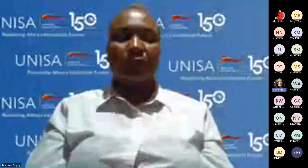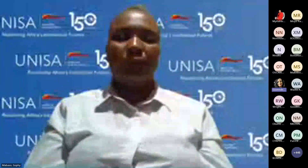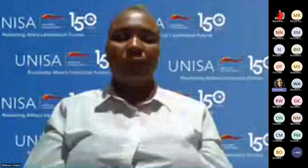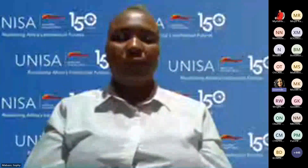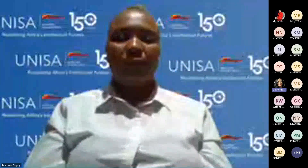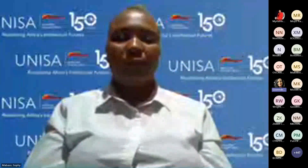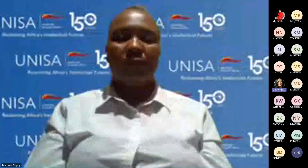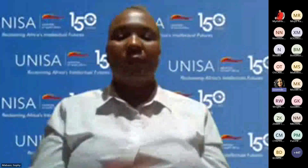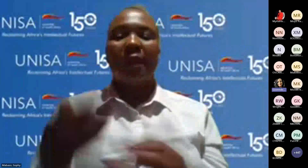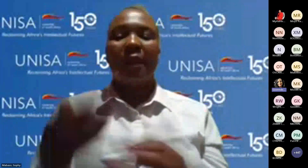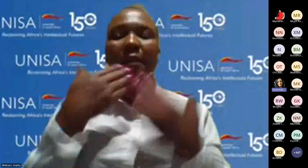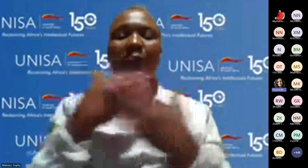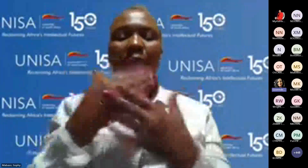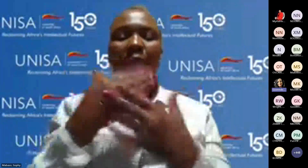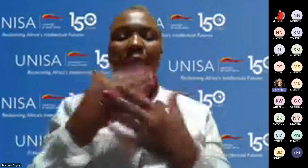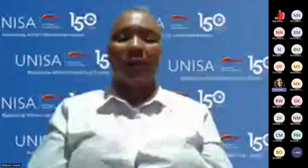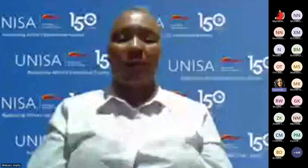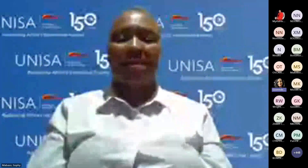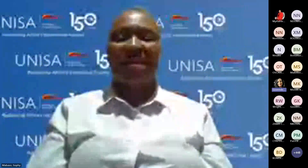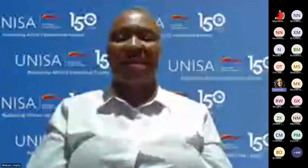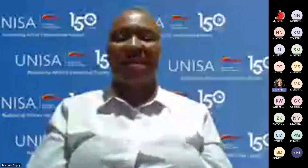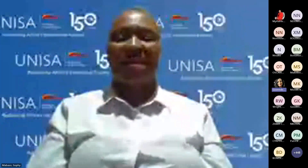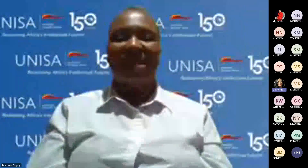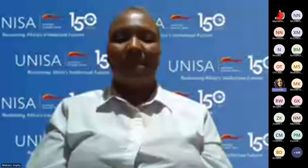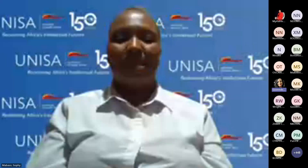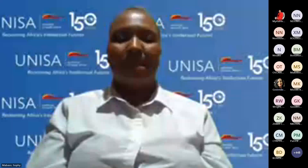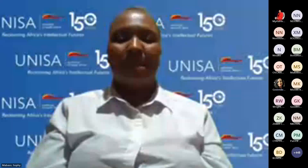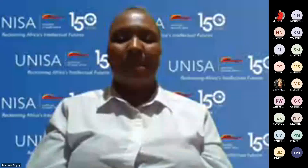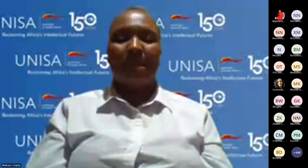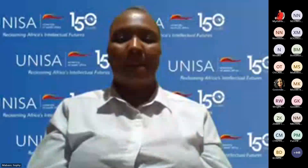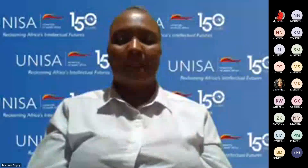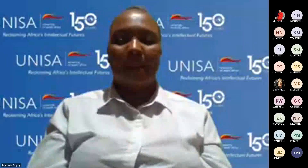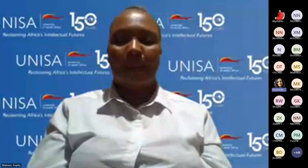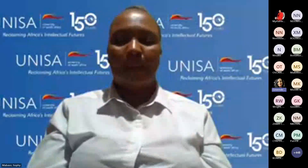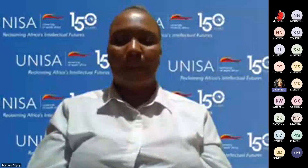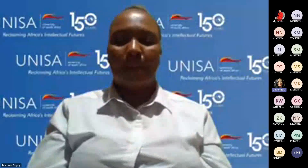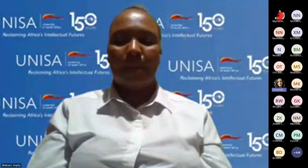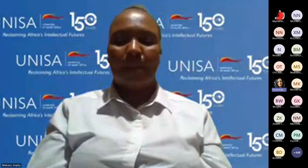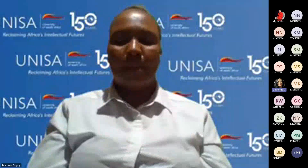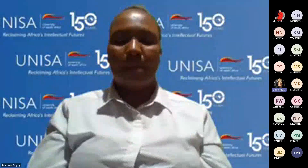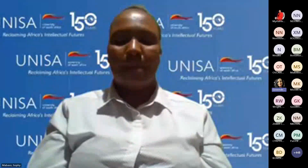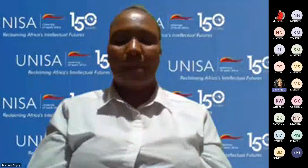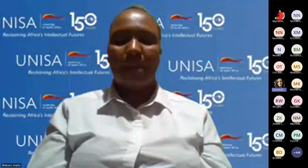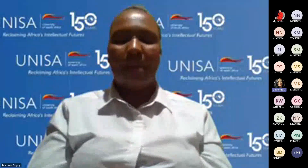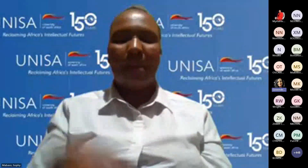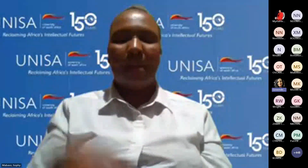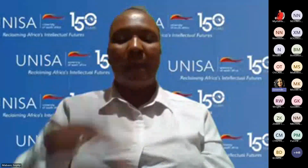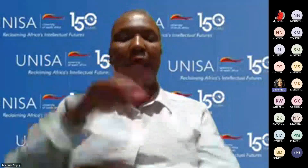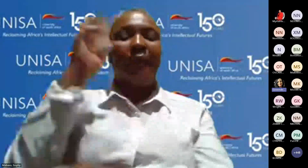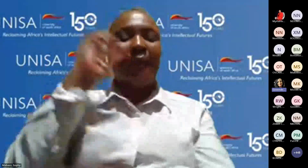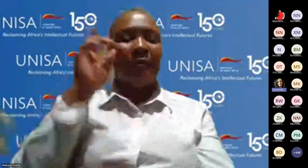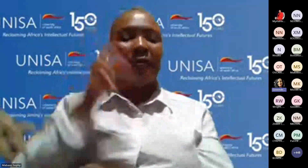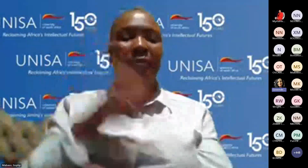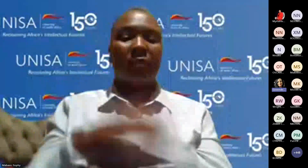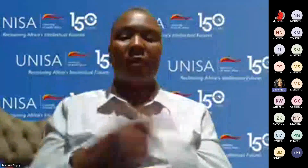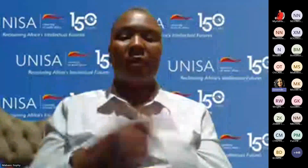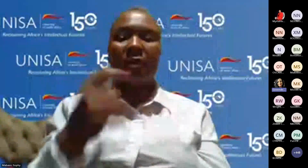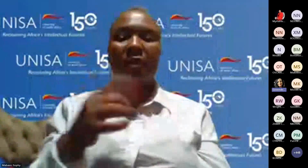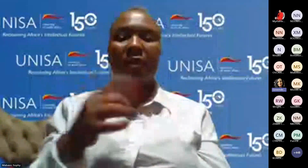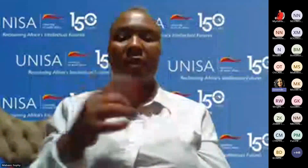Thank you, Dr. Mphahlele. Any other comments, colleagues? Please remember this session is about